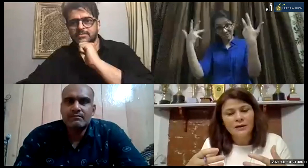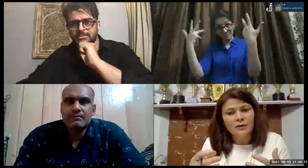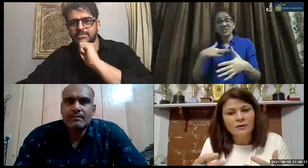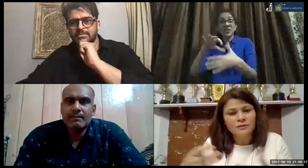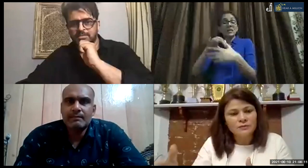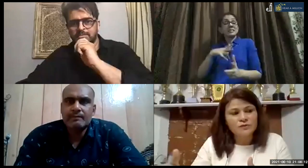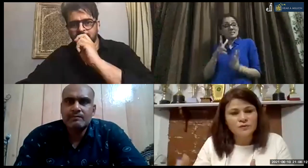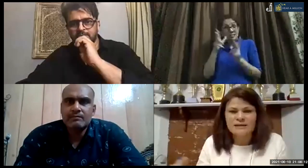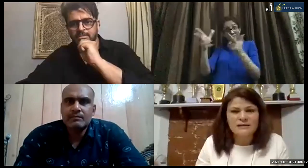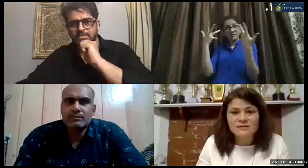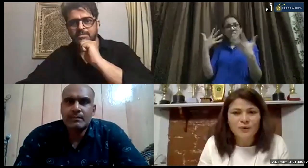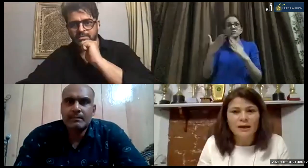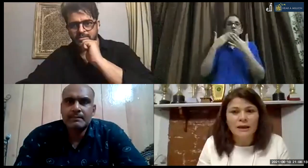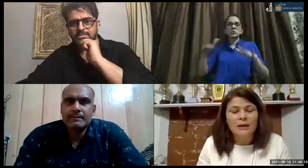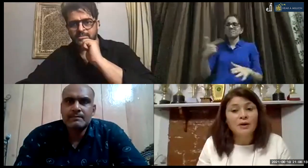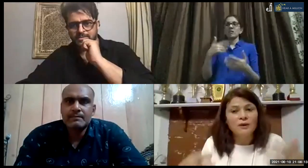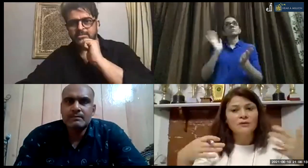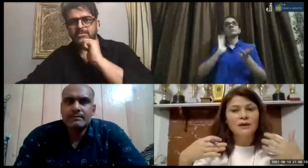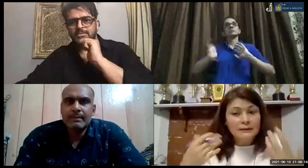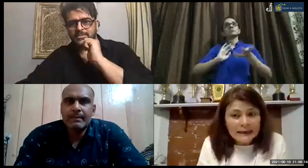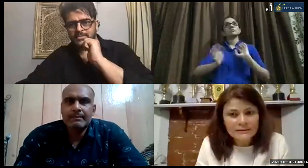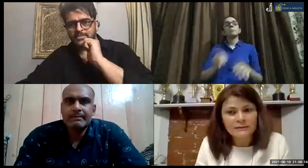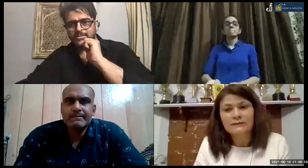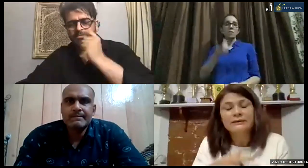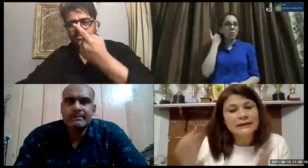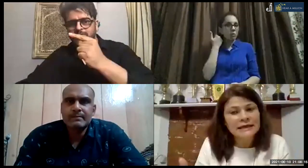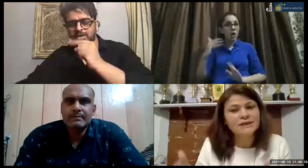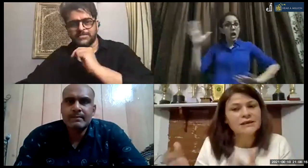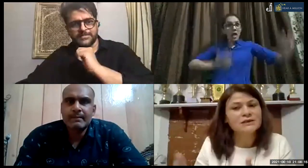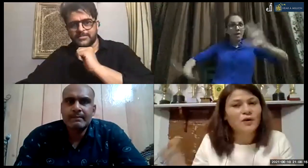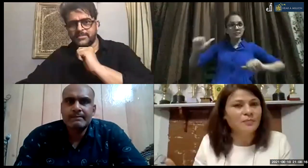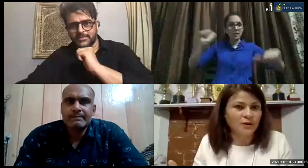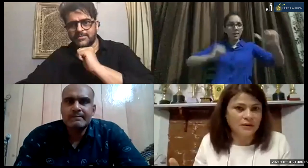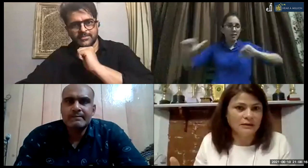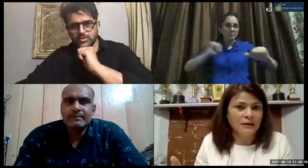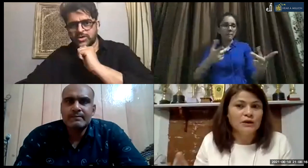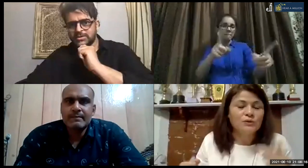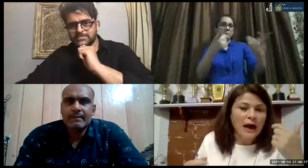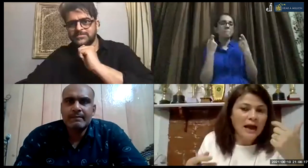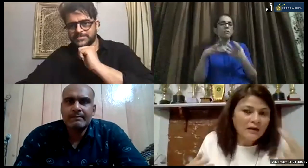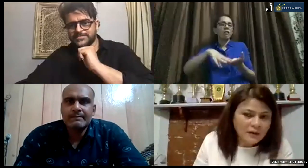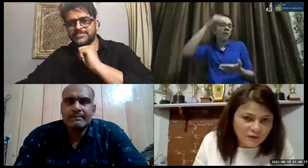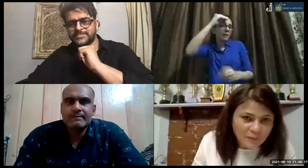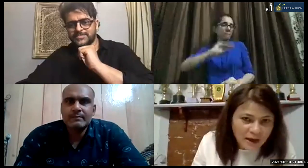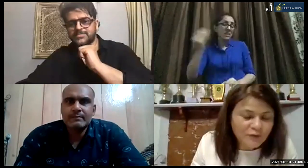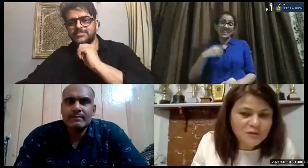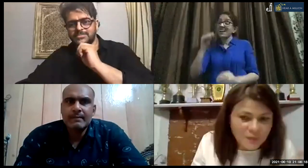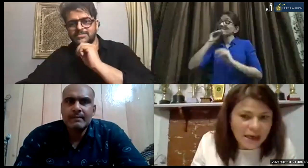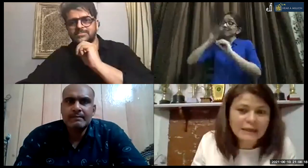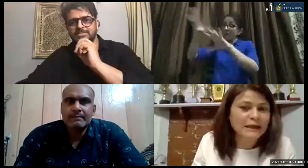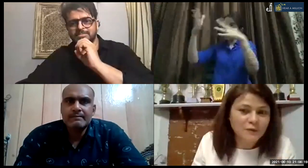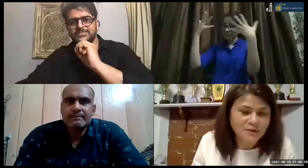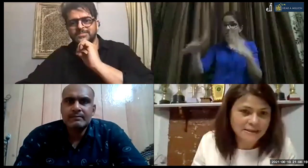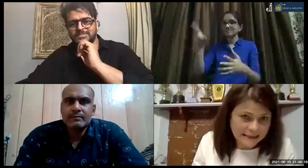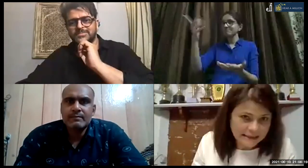content, to students, it's boring. But when you narrate, the narration is more important. So I have given my views, but